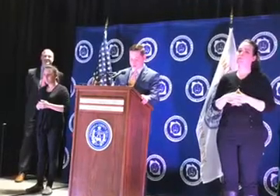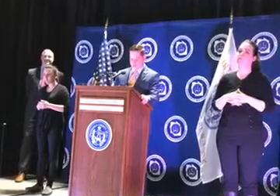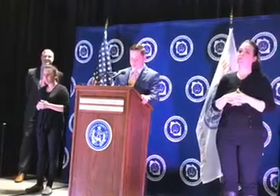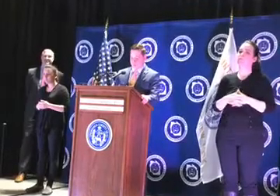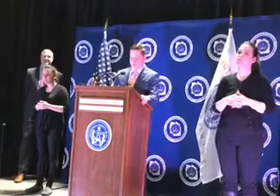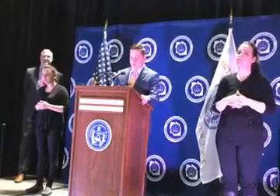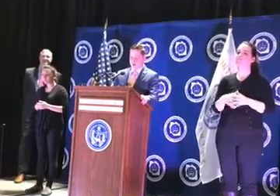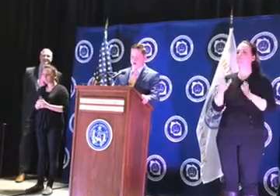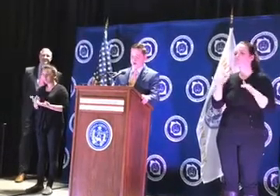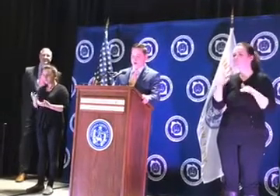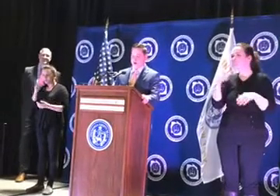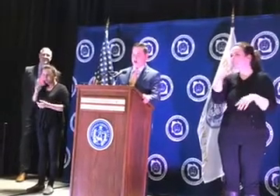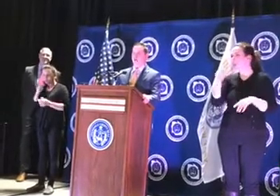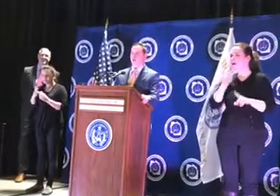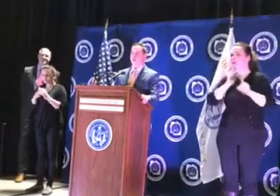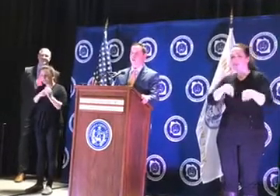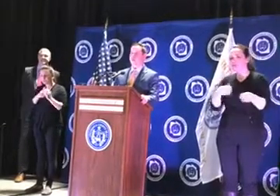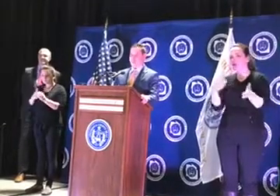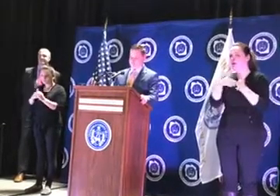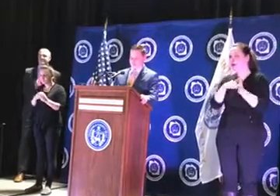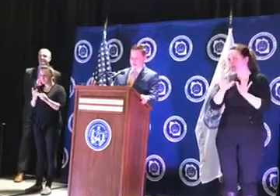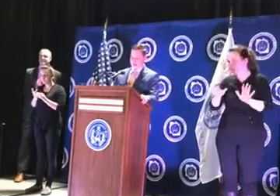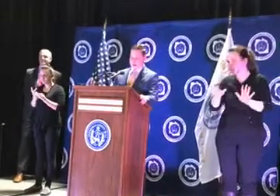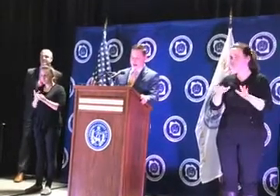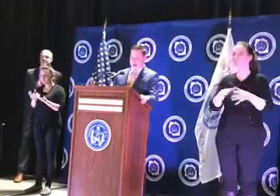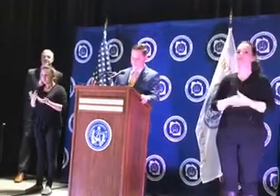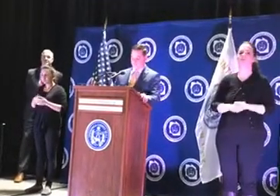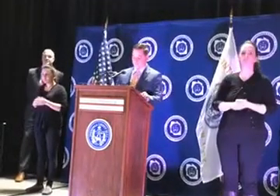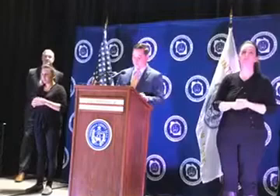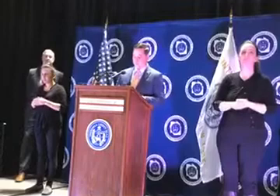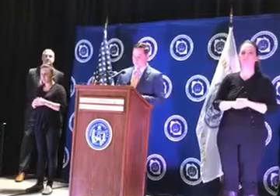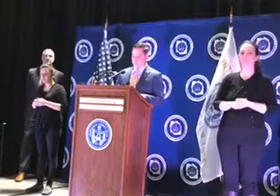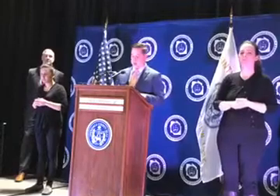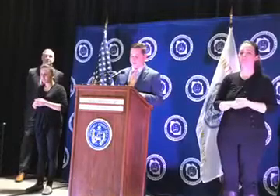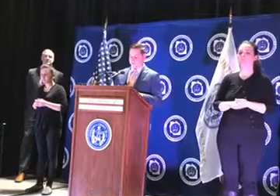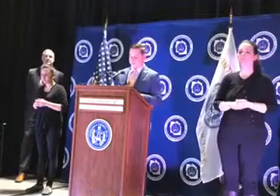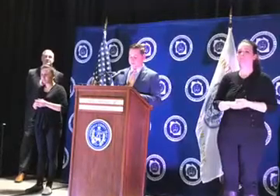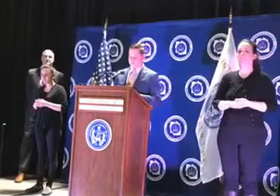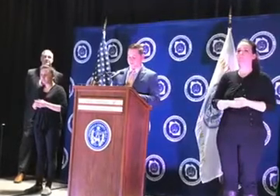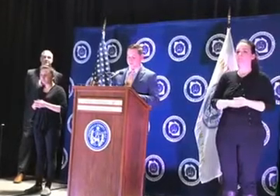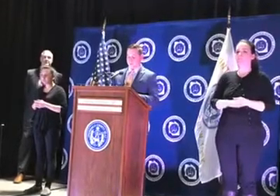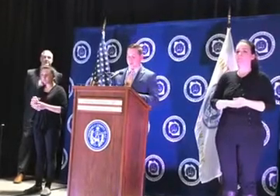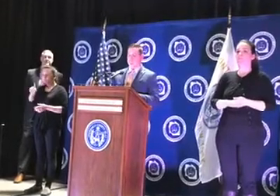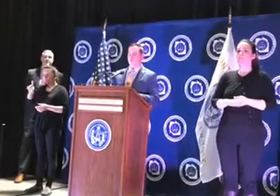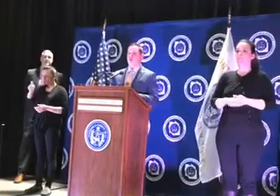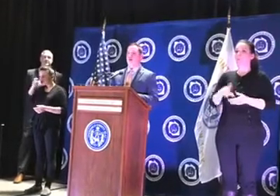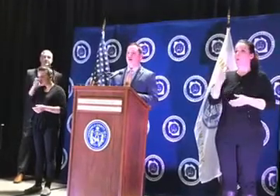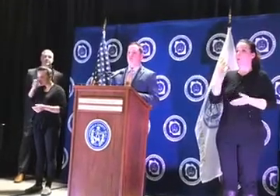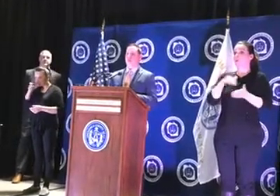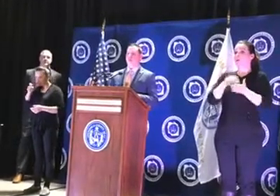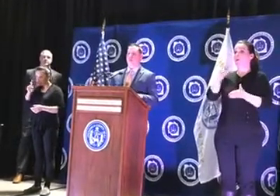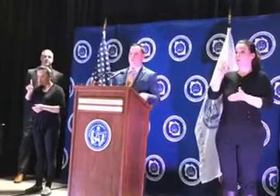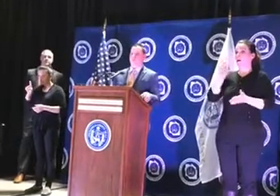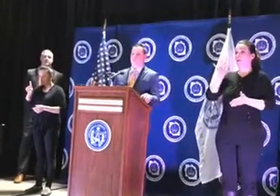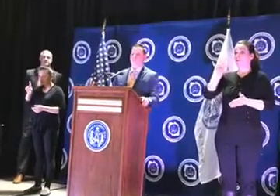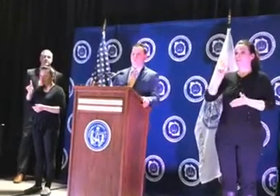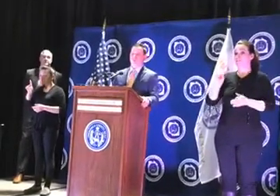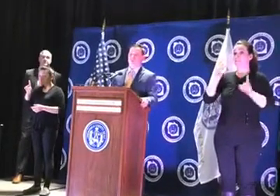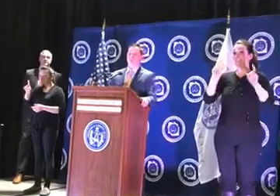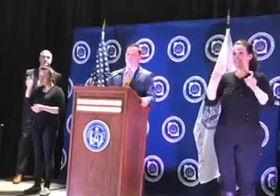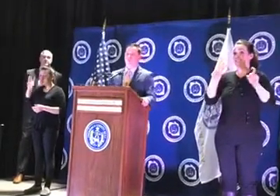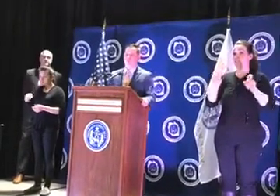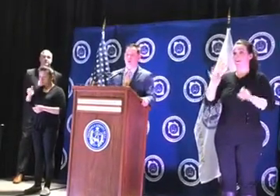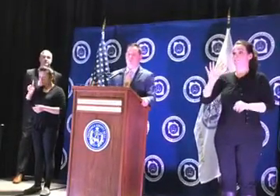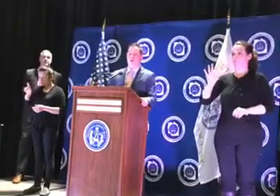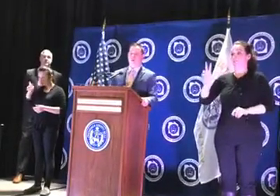to. Right now, 1177 back, 53 positive. 4.5%